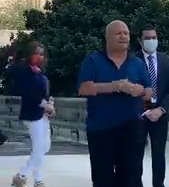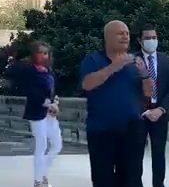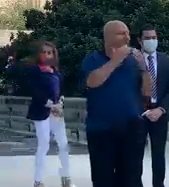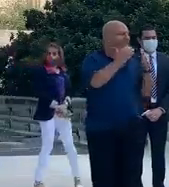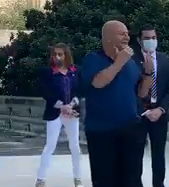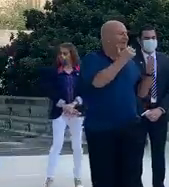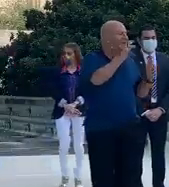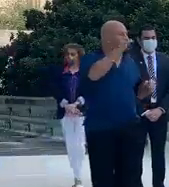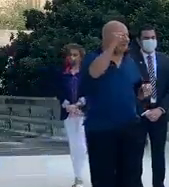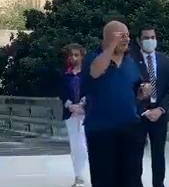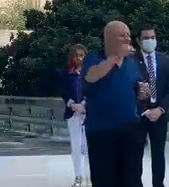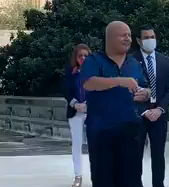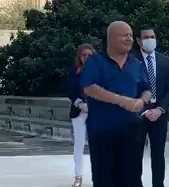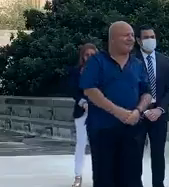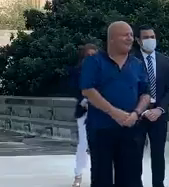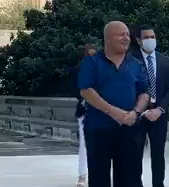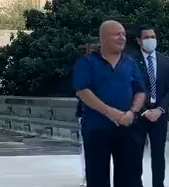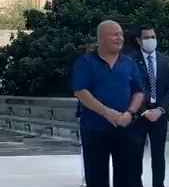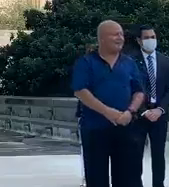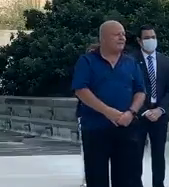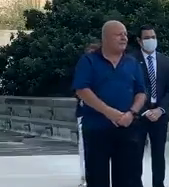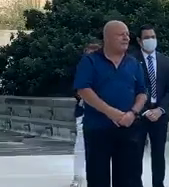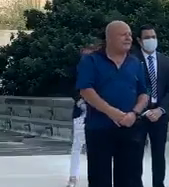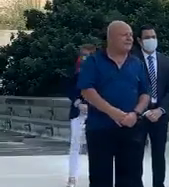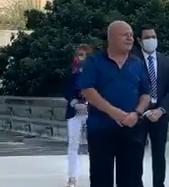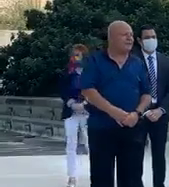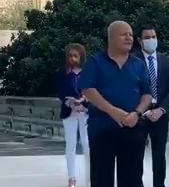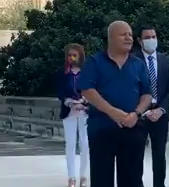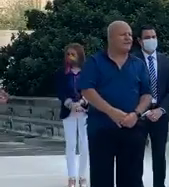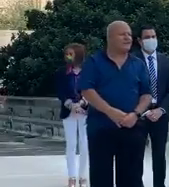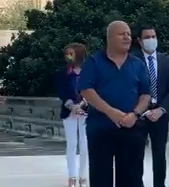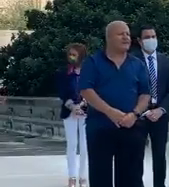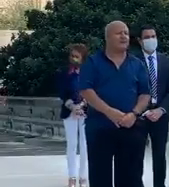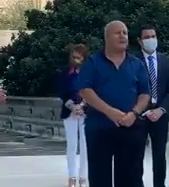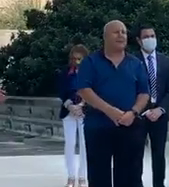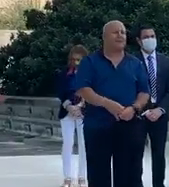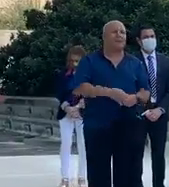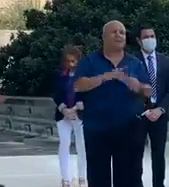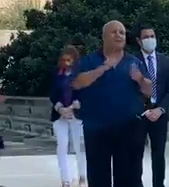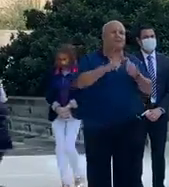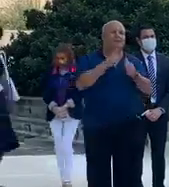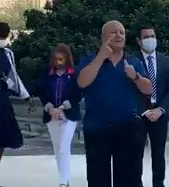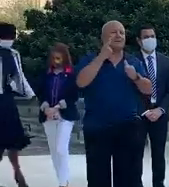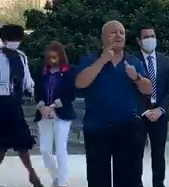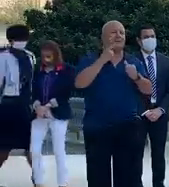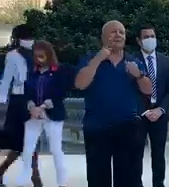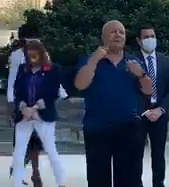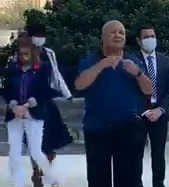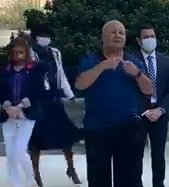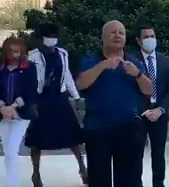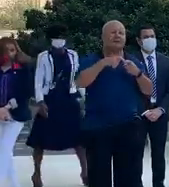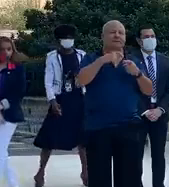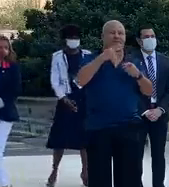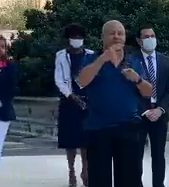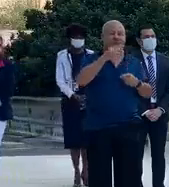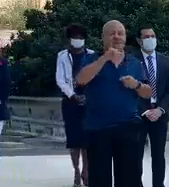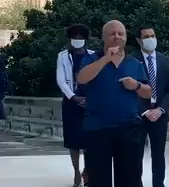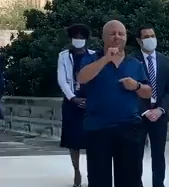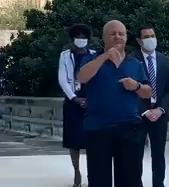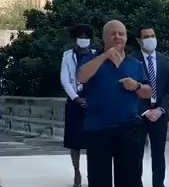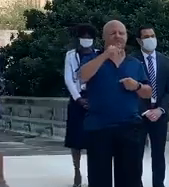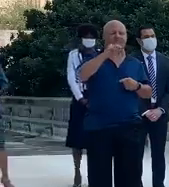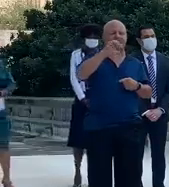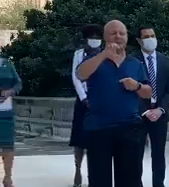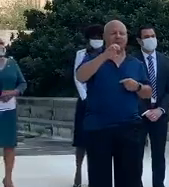Thank you, Madam Mayor. First of all, I'd like to, on behalf of the Hispanic Chamber of Commerce, thank the mayor of